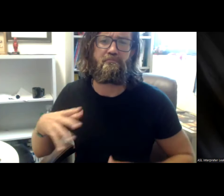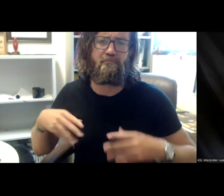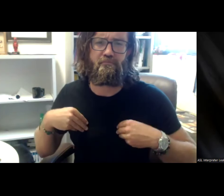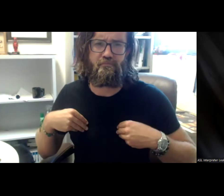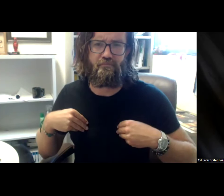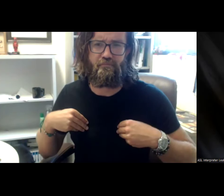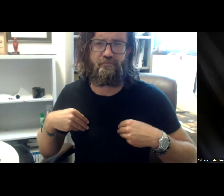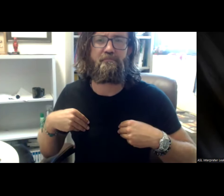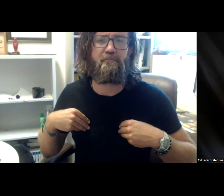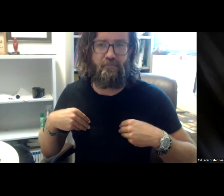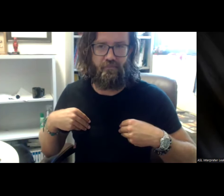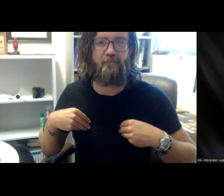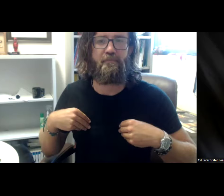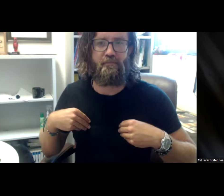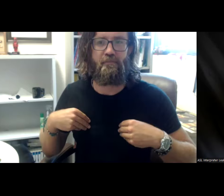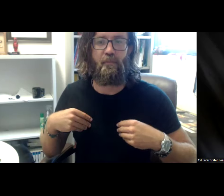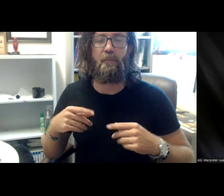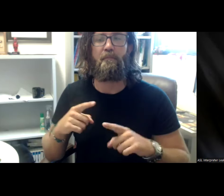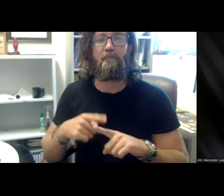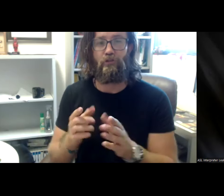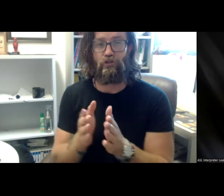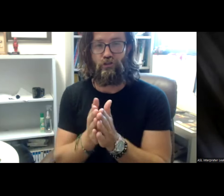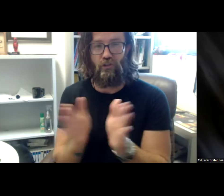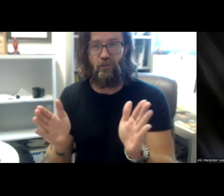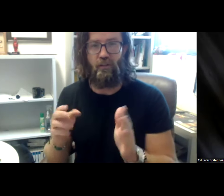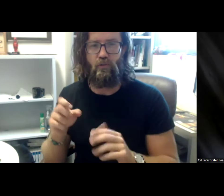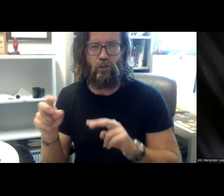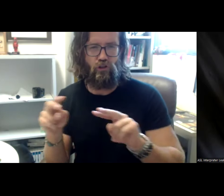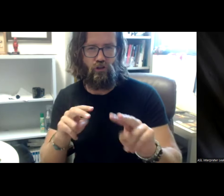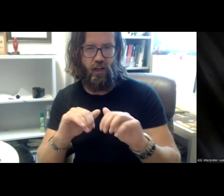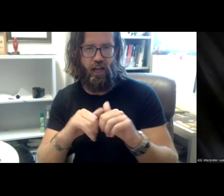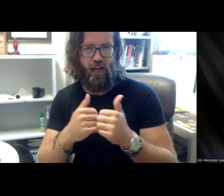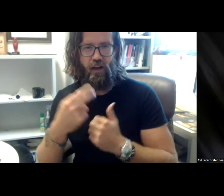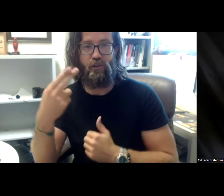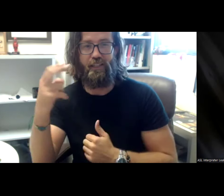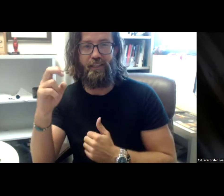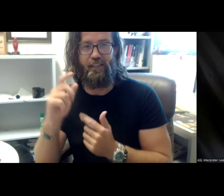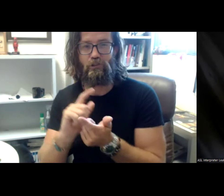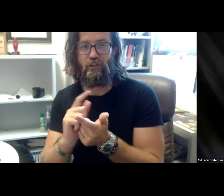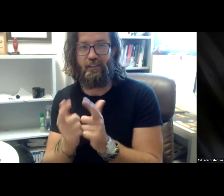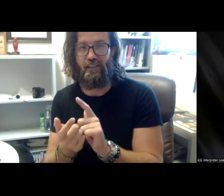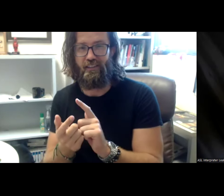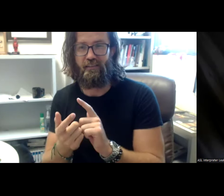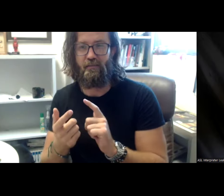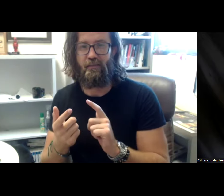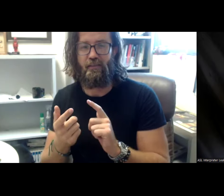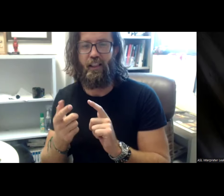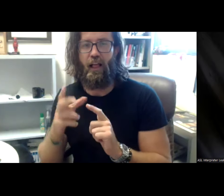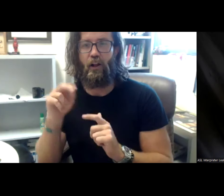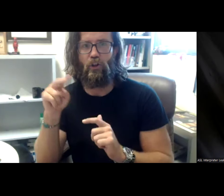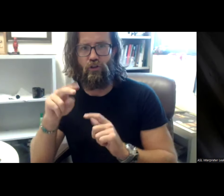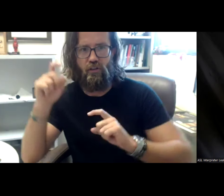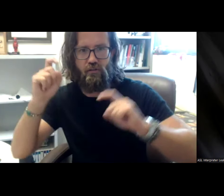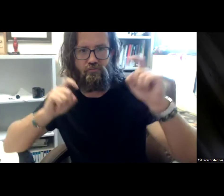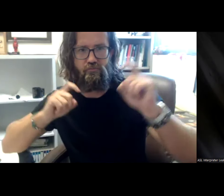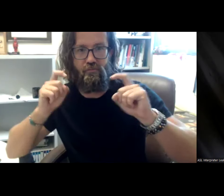you would have to show past tense. If you translate that, I would accept it. But in general, you need to look how he is